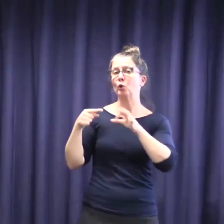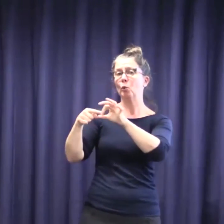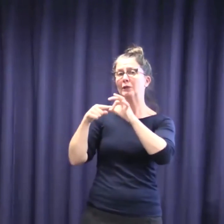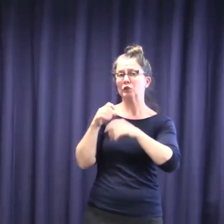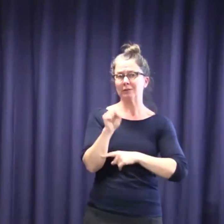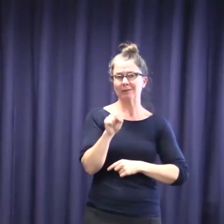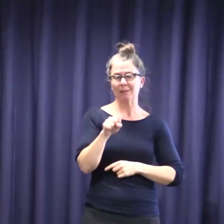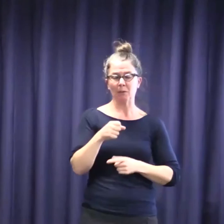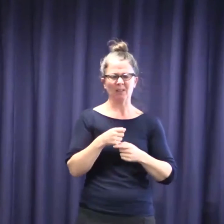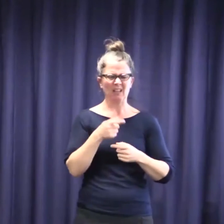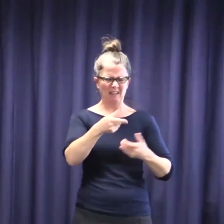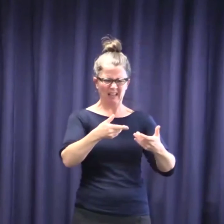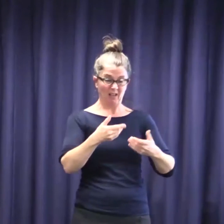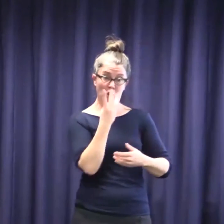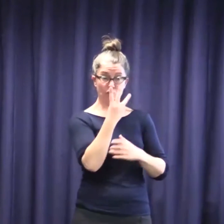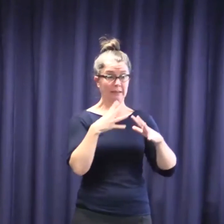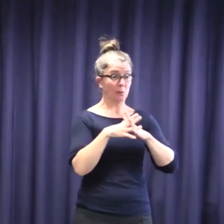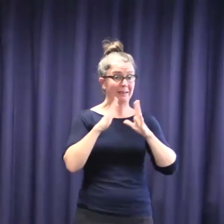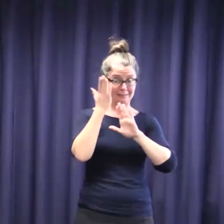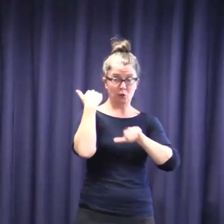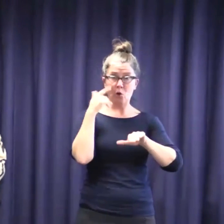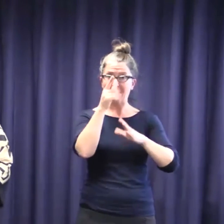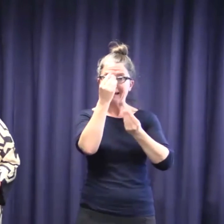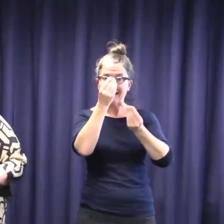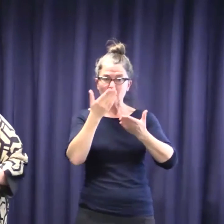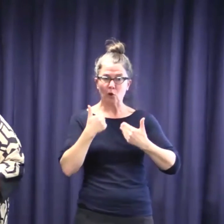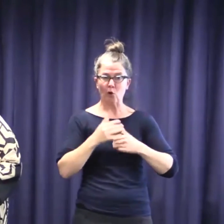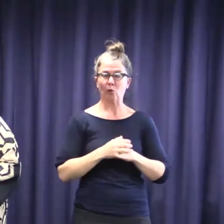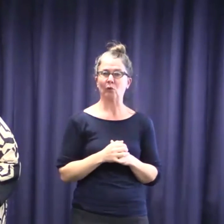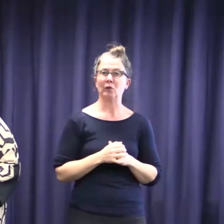given essentially 3 weeks ago